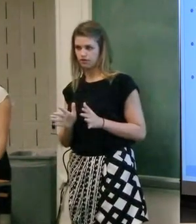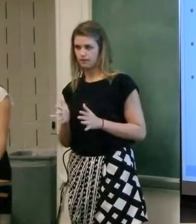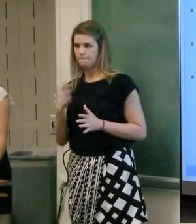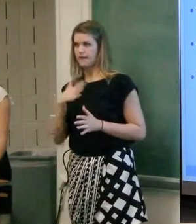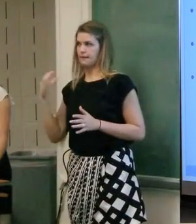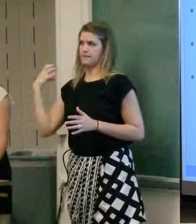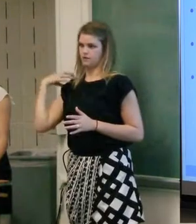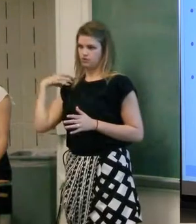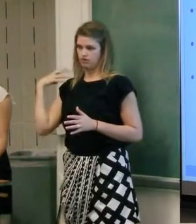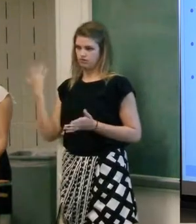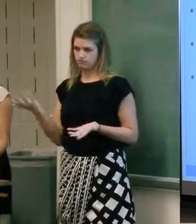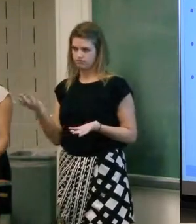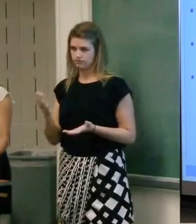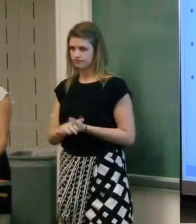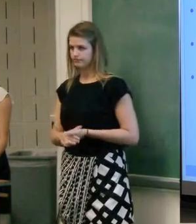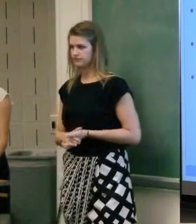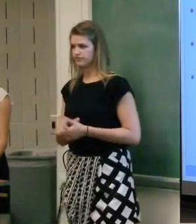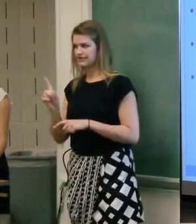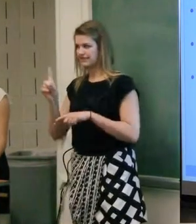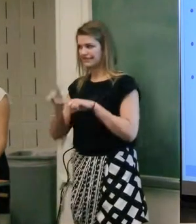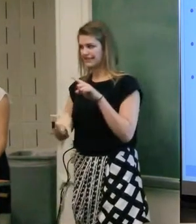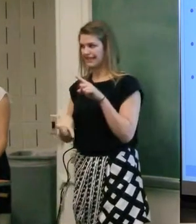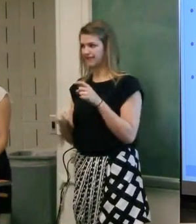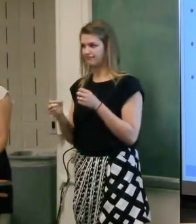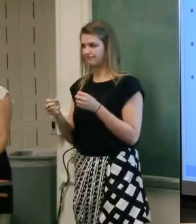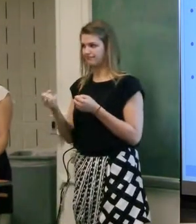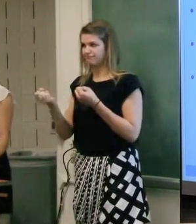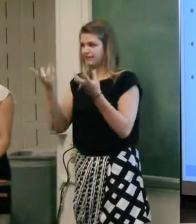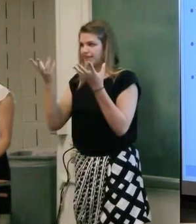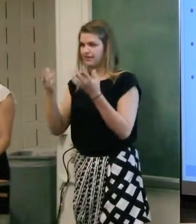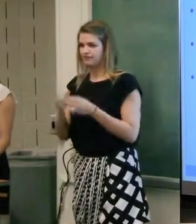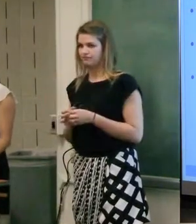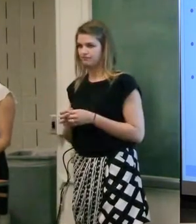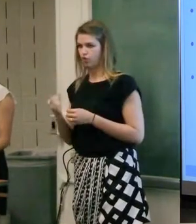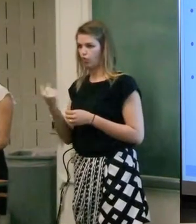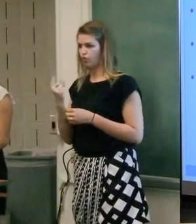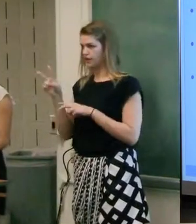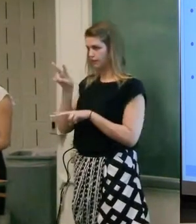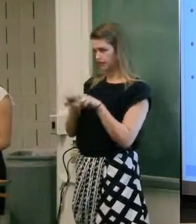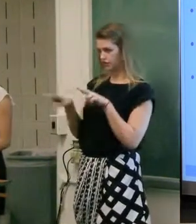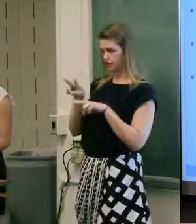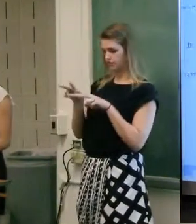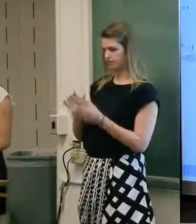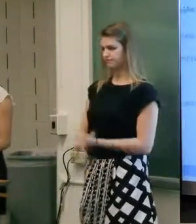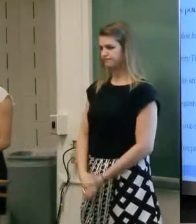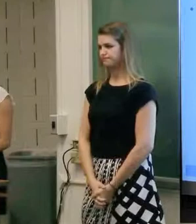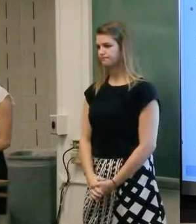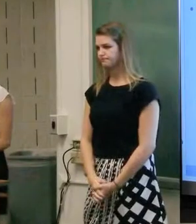mentor, and I couldn't do anything but just strictly watch her.